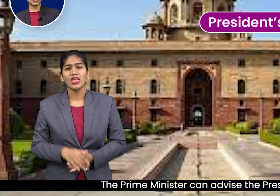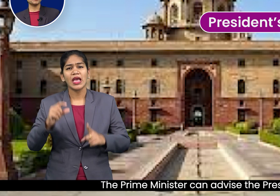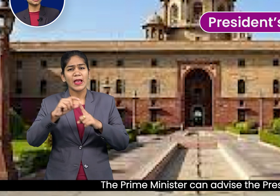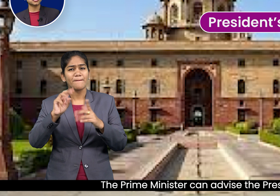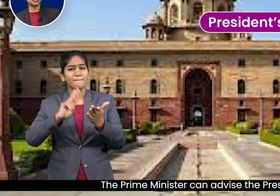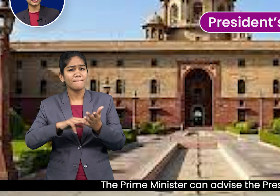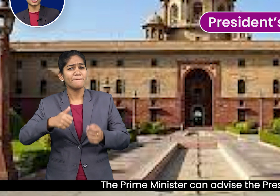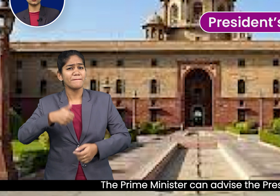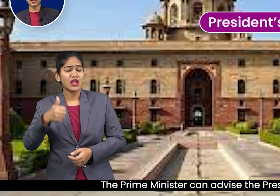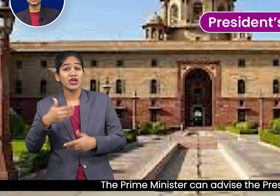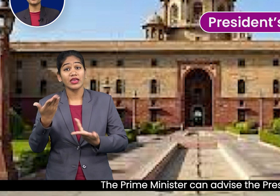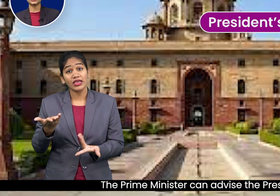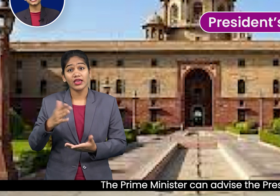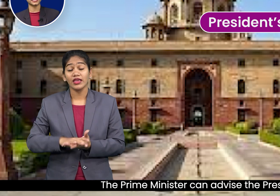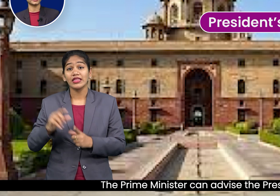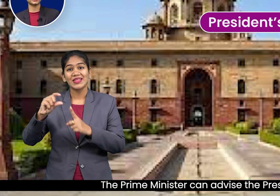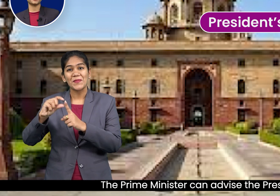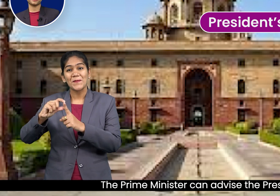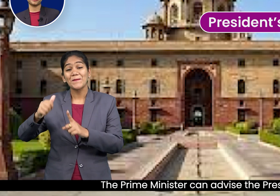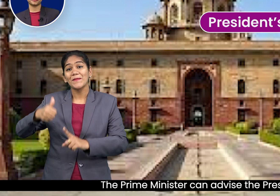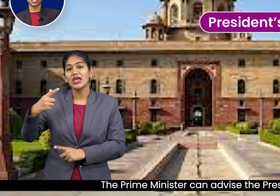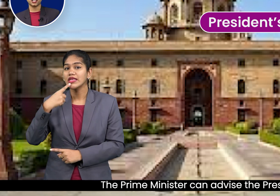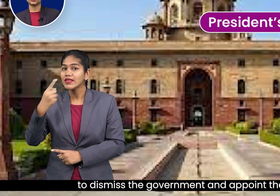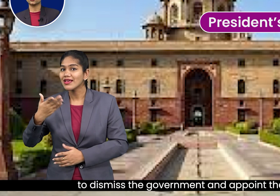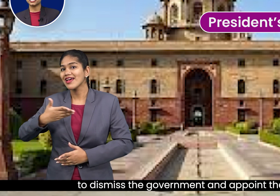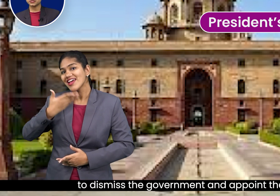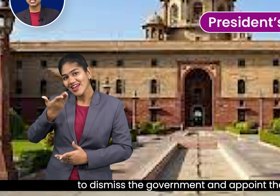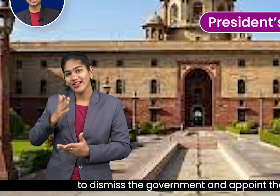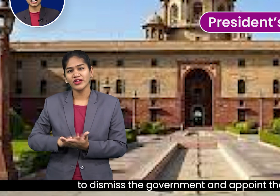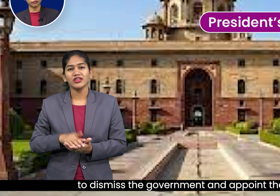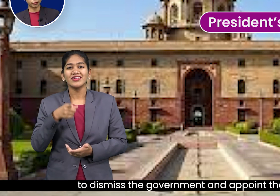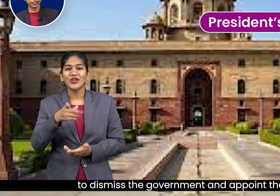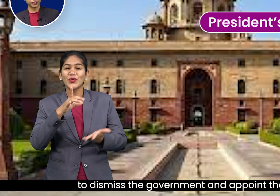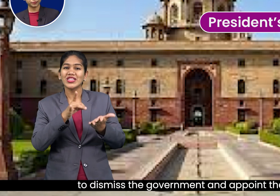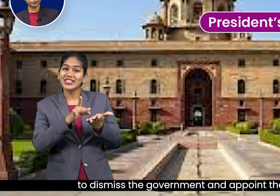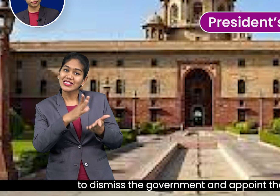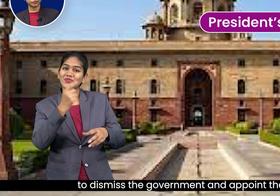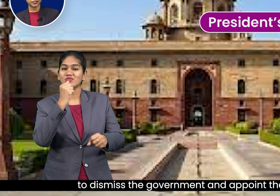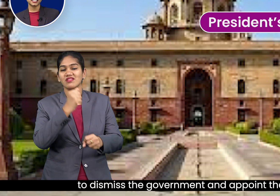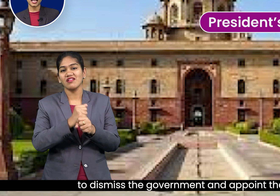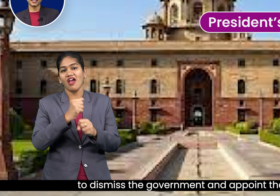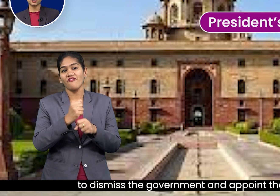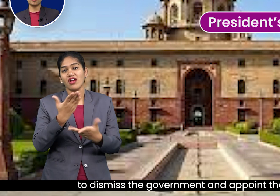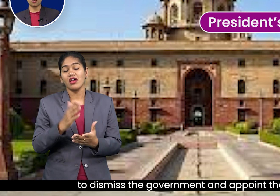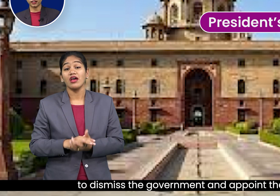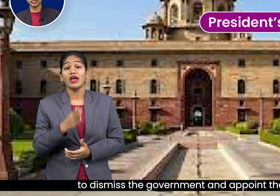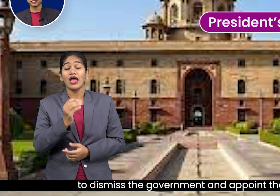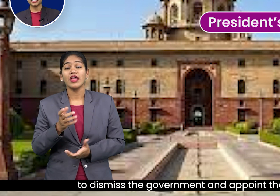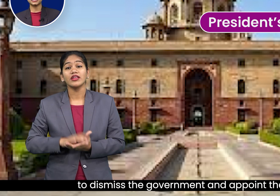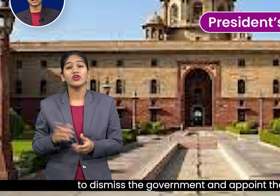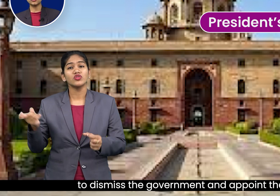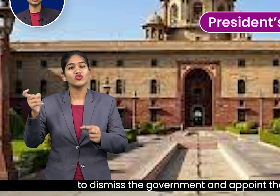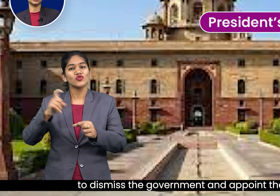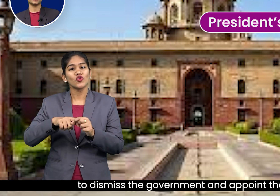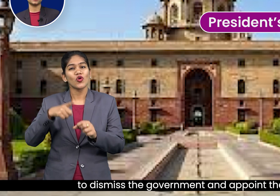The Prime Minister can advise the President to dismiss the government and appoint